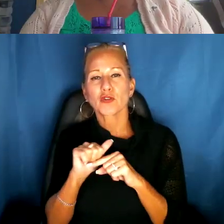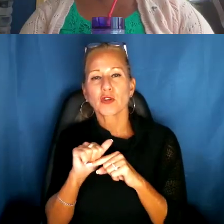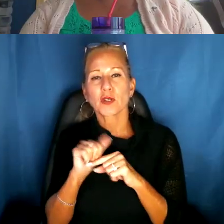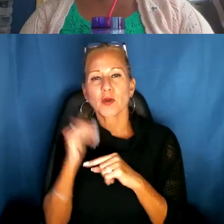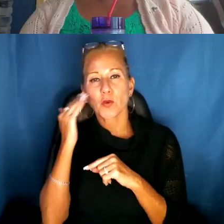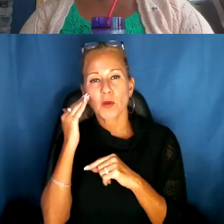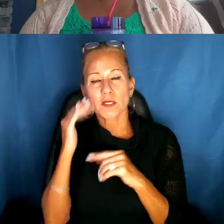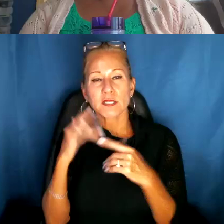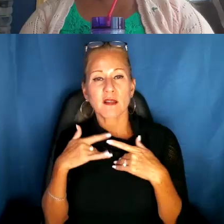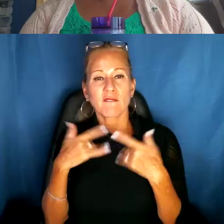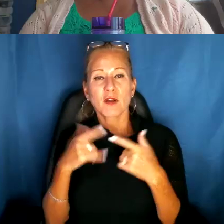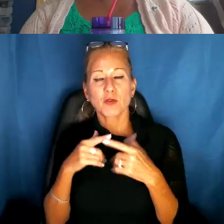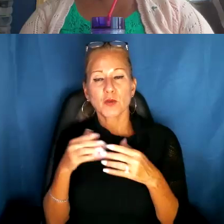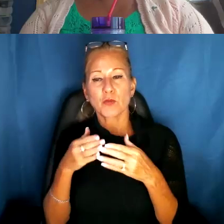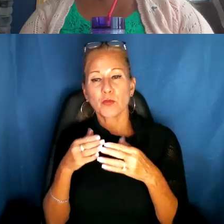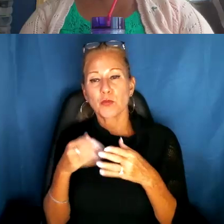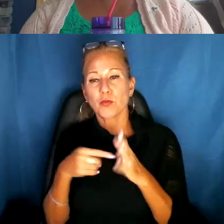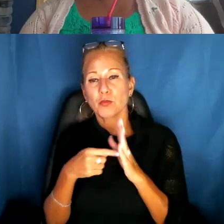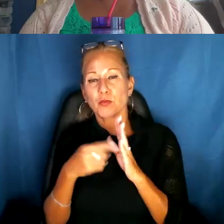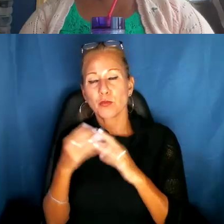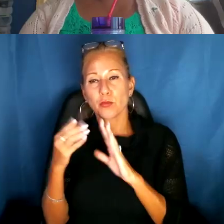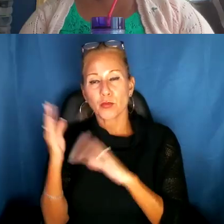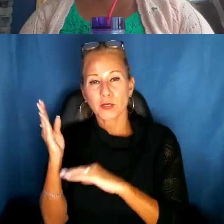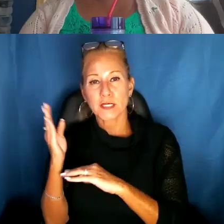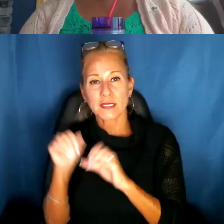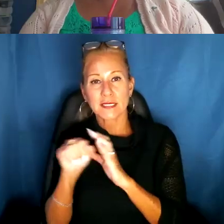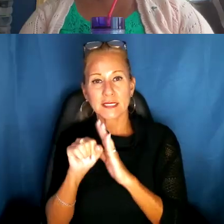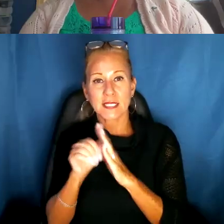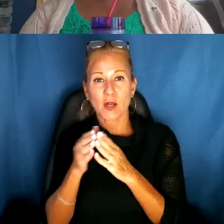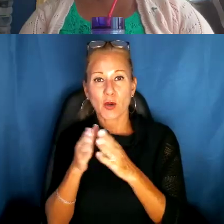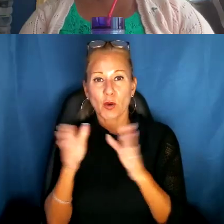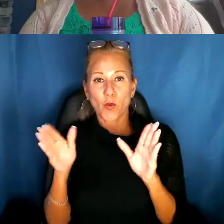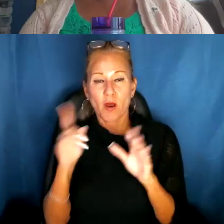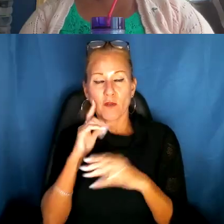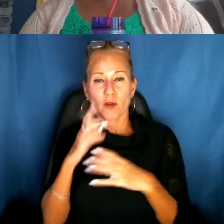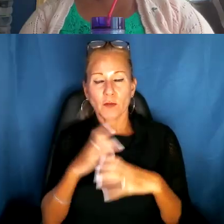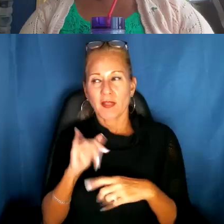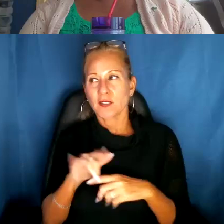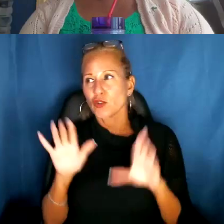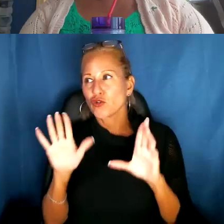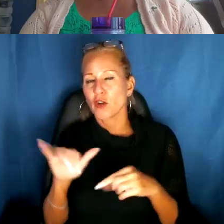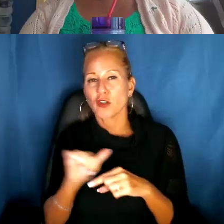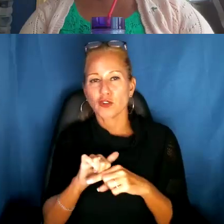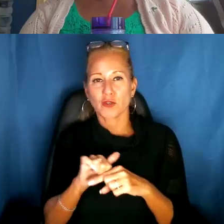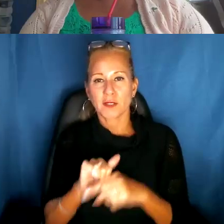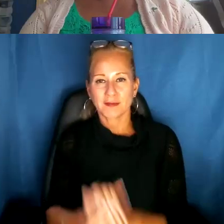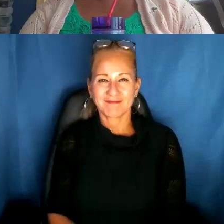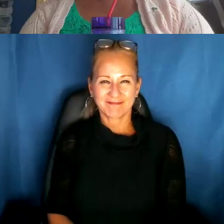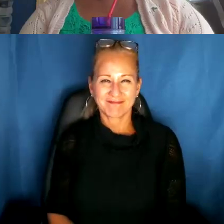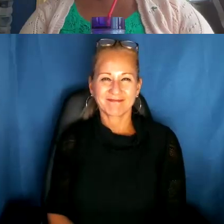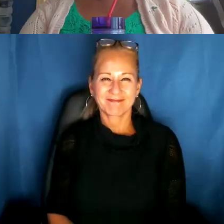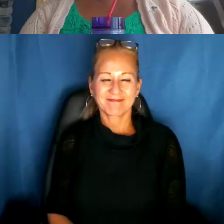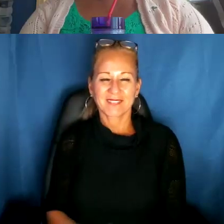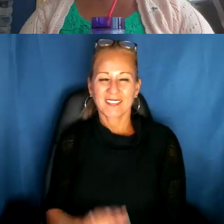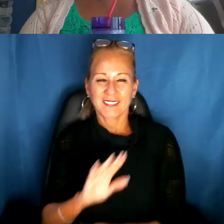awareness event to present statewide to consumers. So this has been a great training. Thank you. And there's never too many questions,